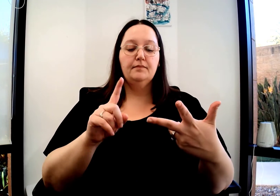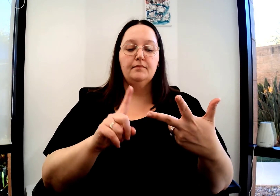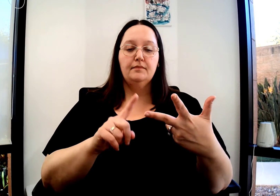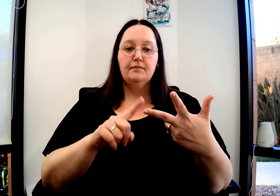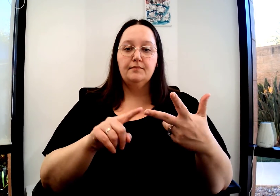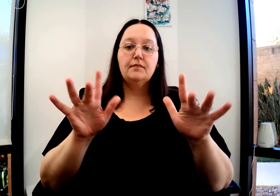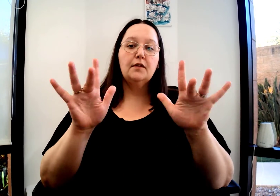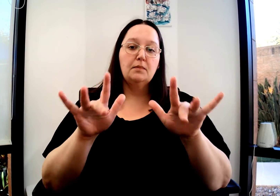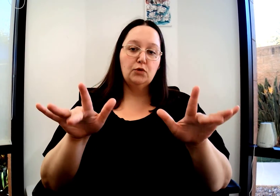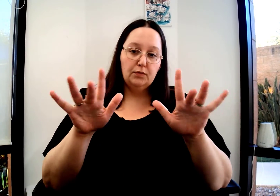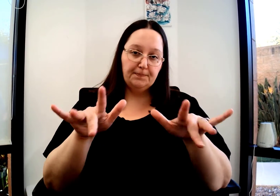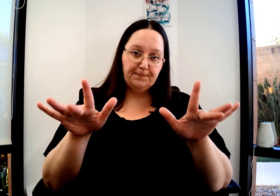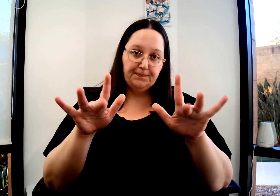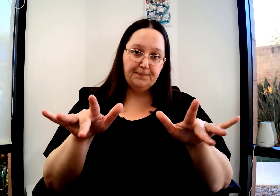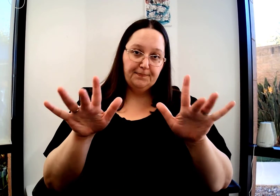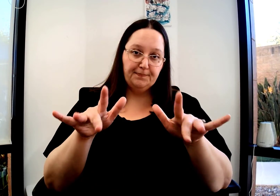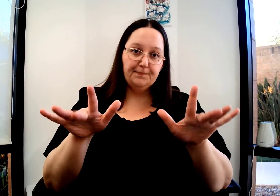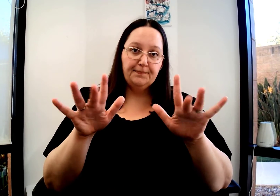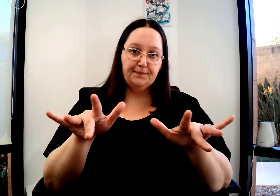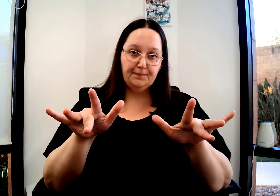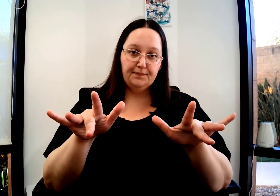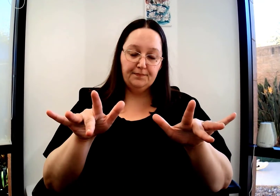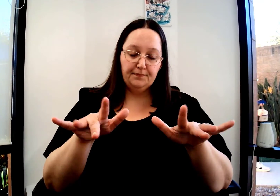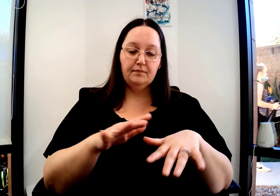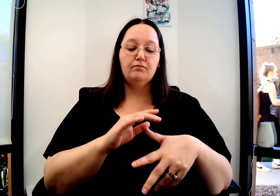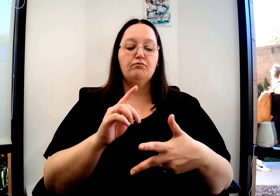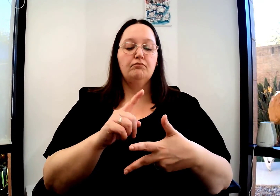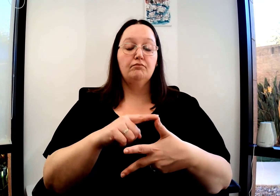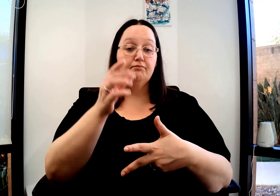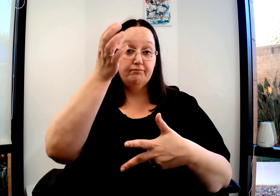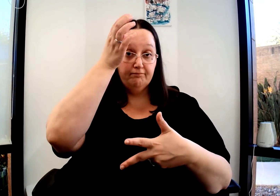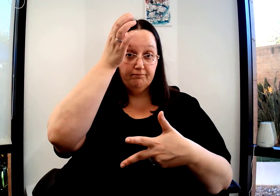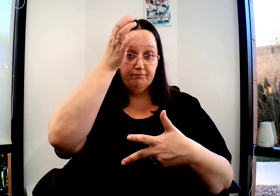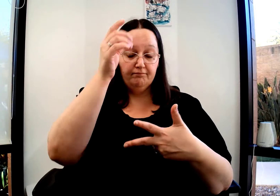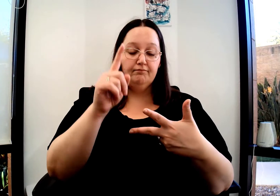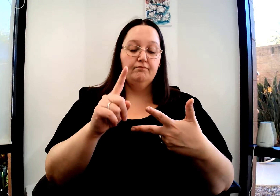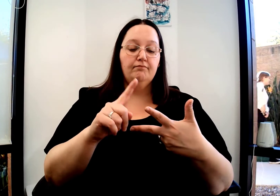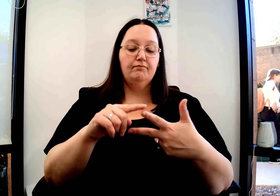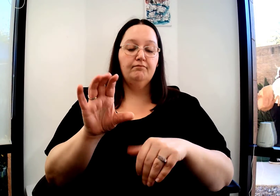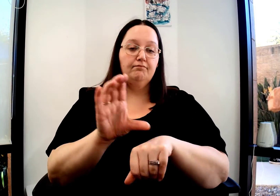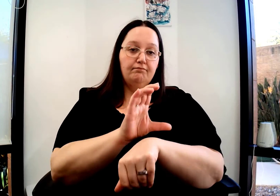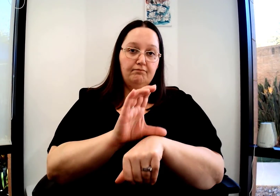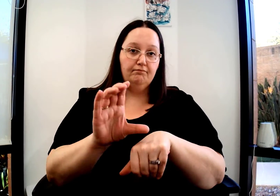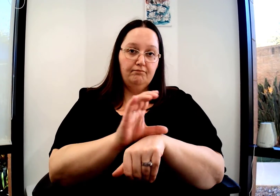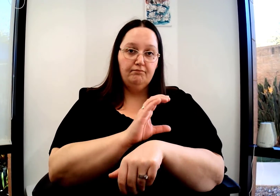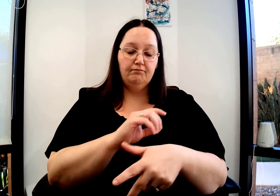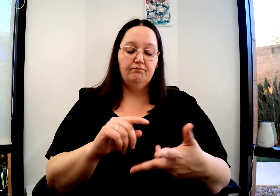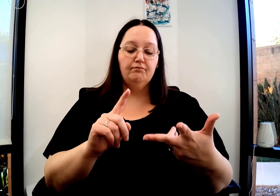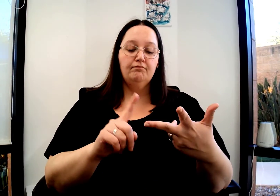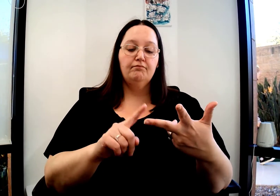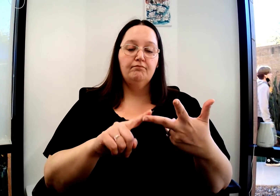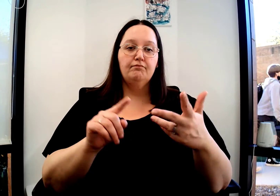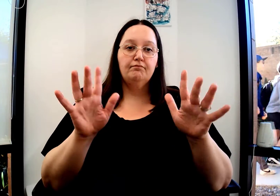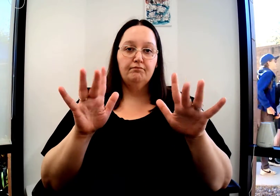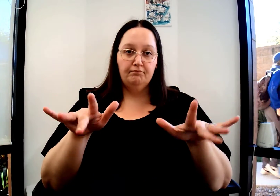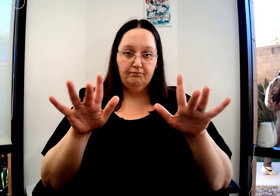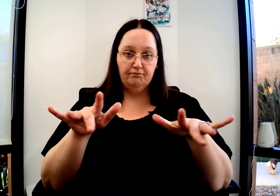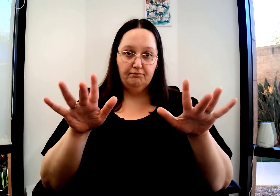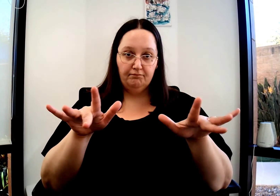the wrist, or 2-handed computer with open 8s. C on the forehead, C on the wrist, 2-hand